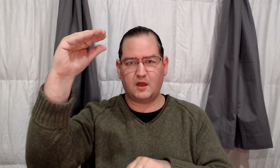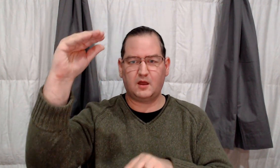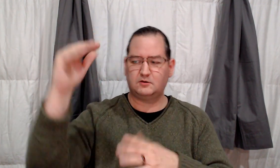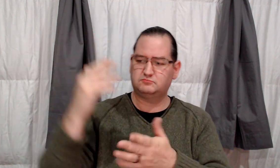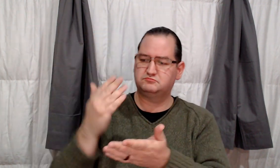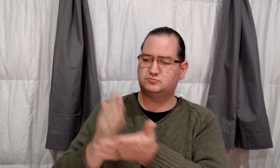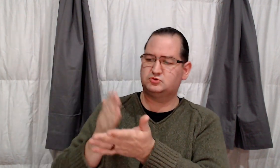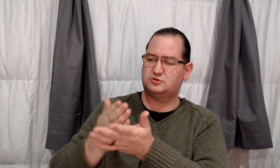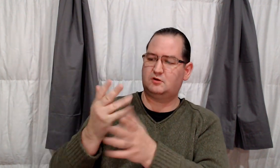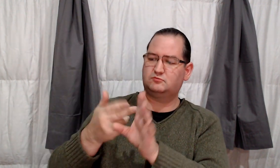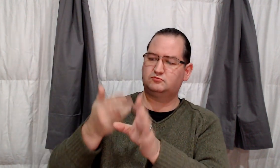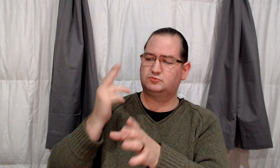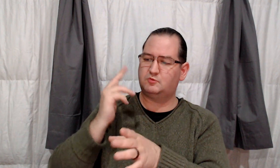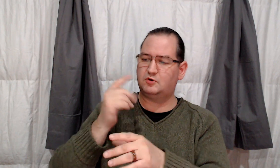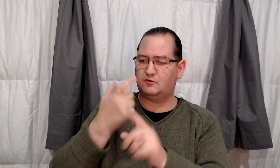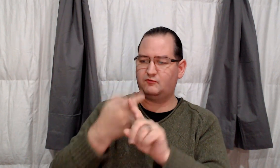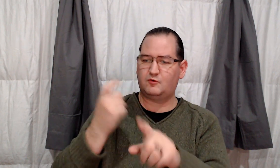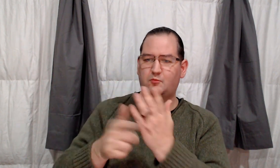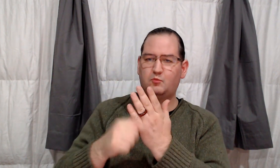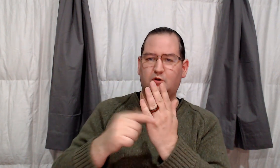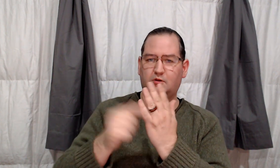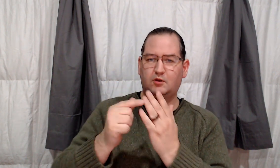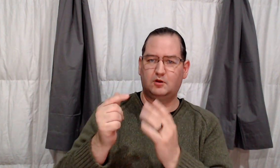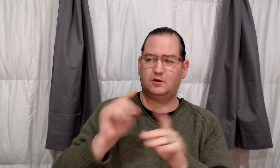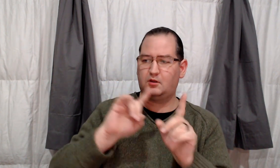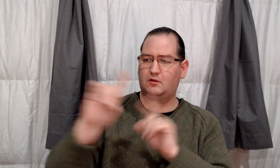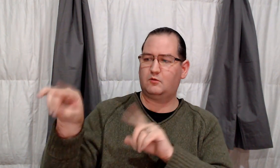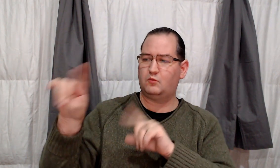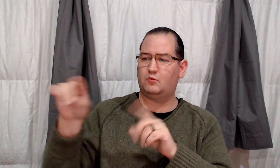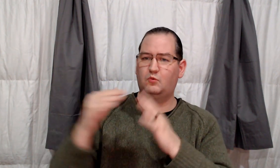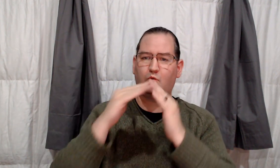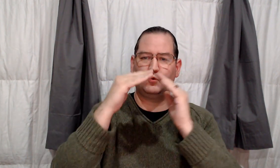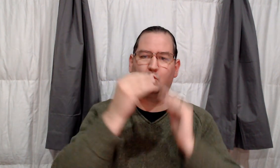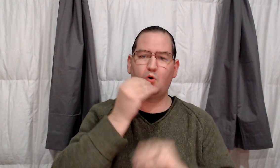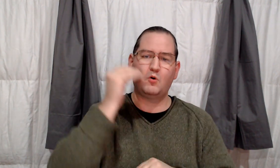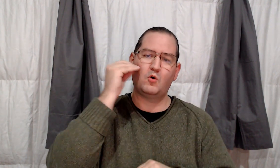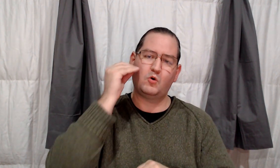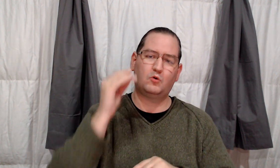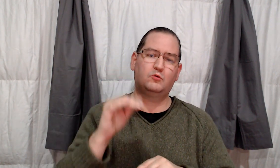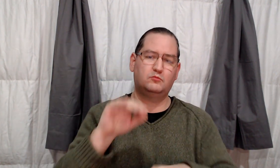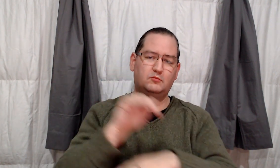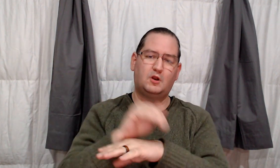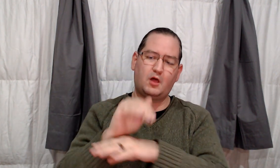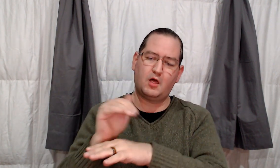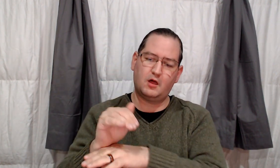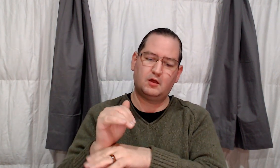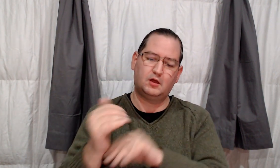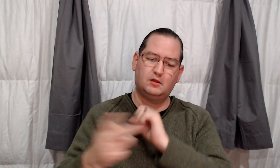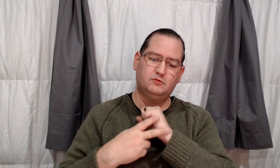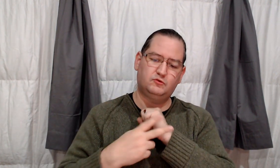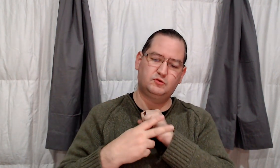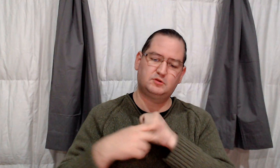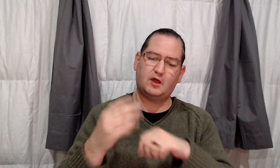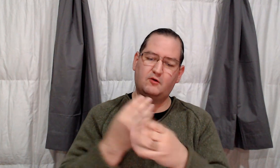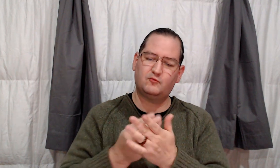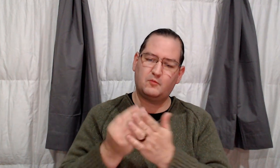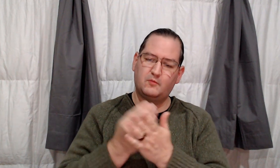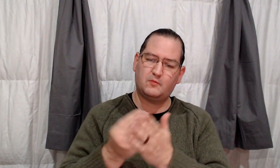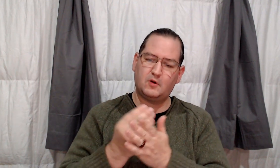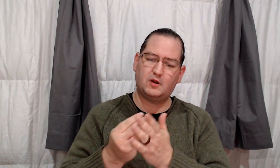night. He saved money for that day when he'd finally do what he wanted to do. But long